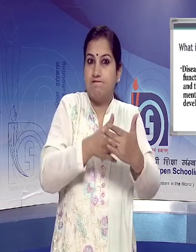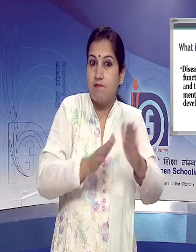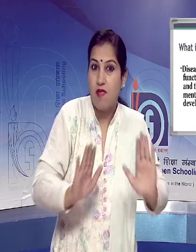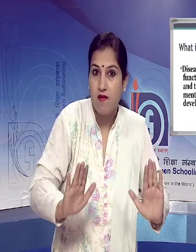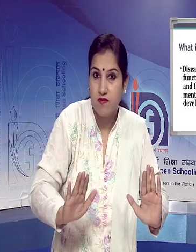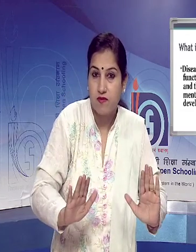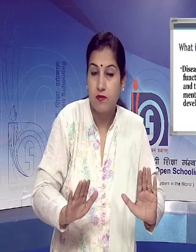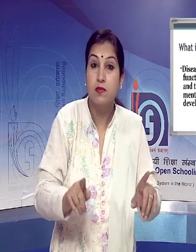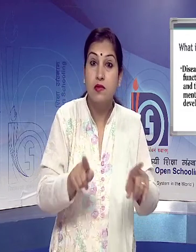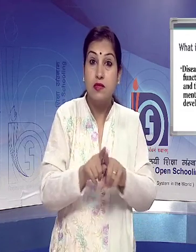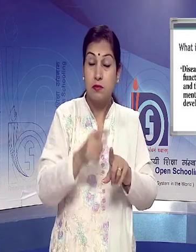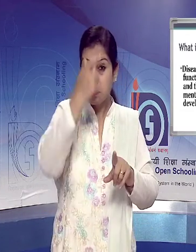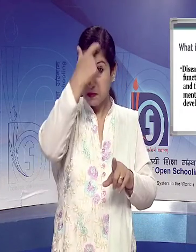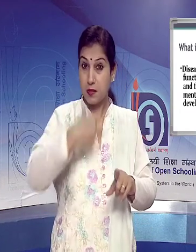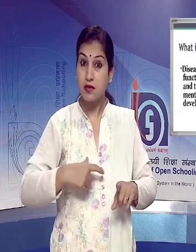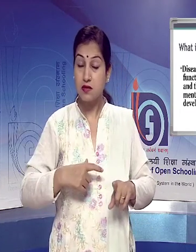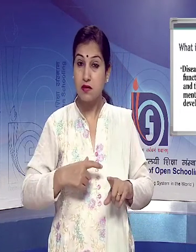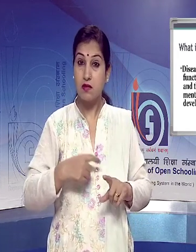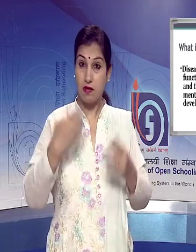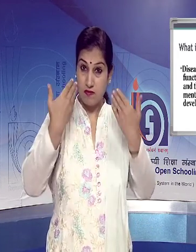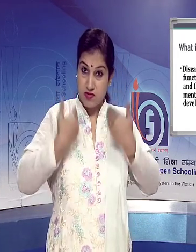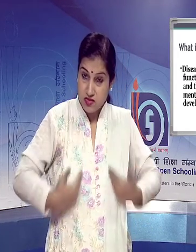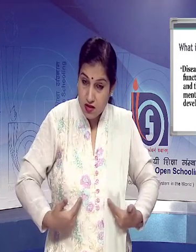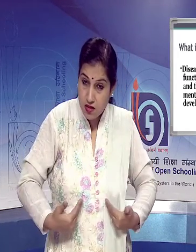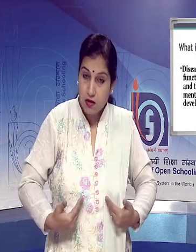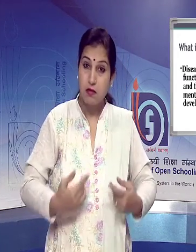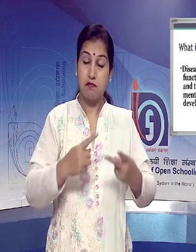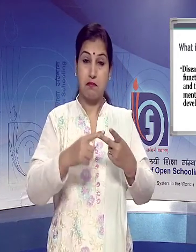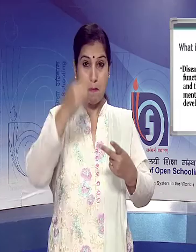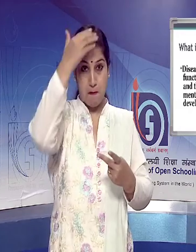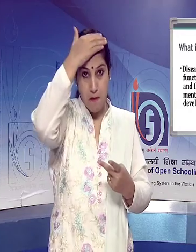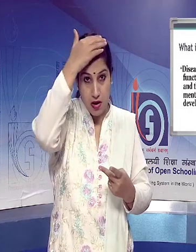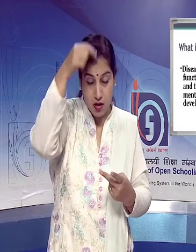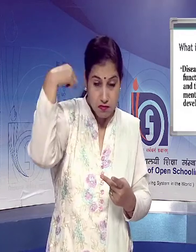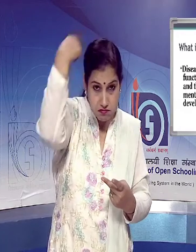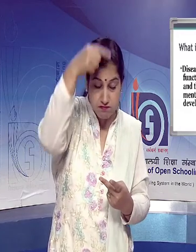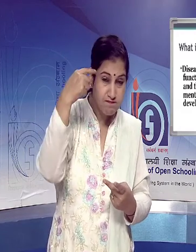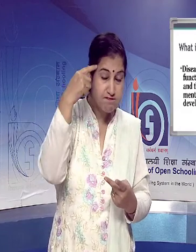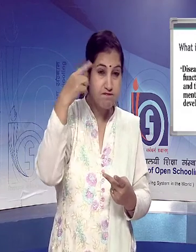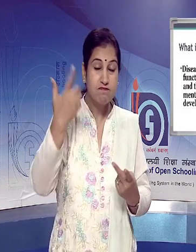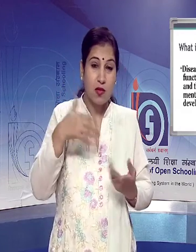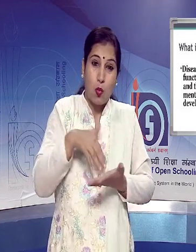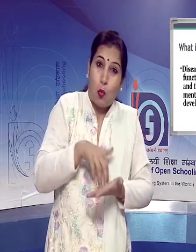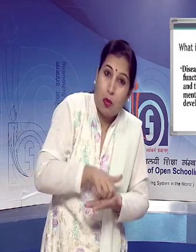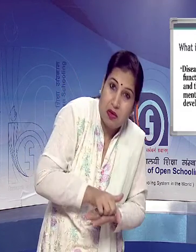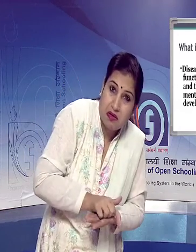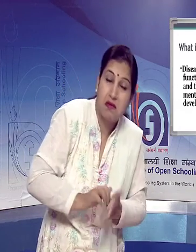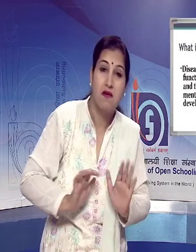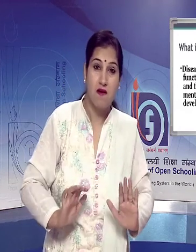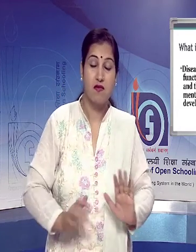and the individual physically and mentally feels weak,